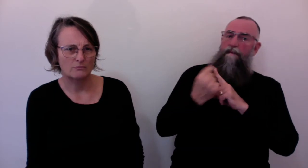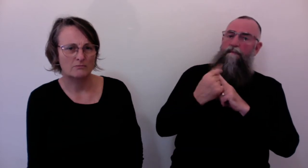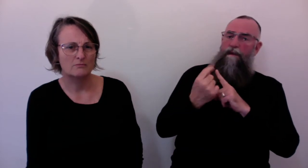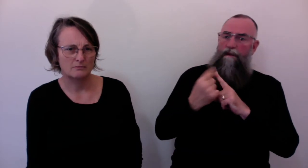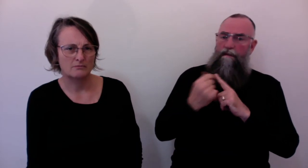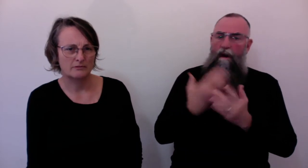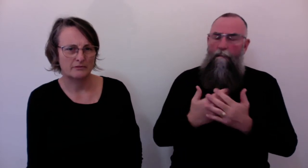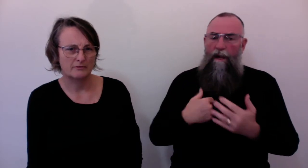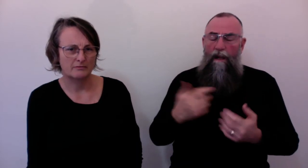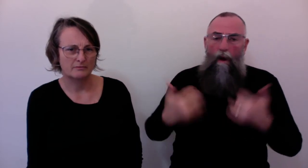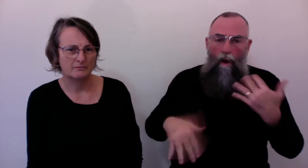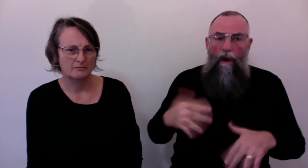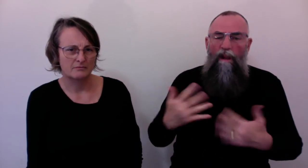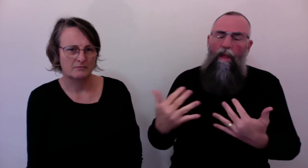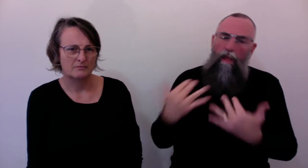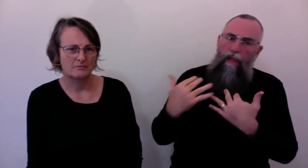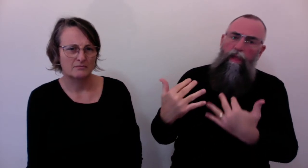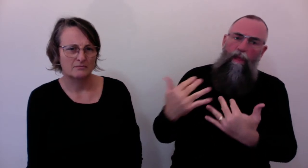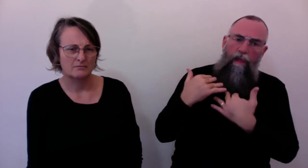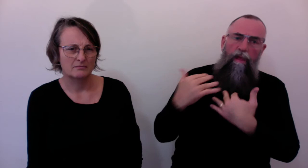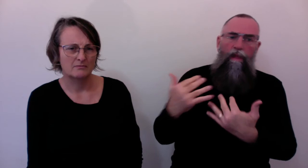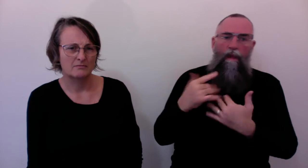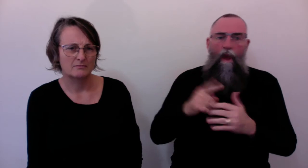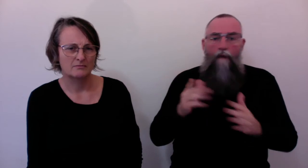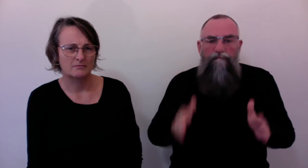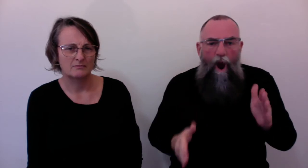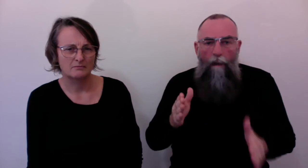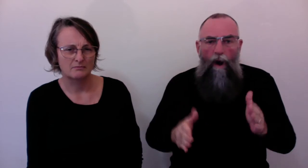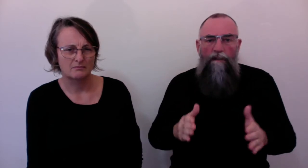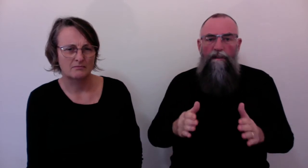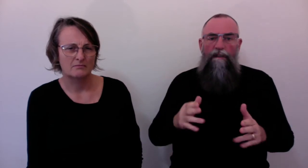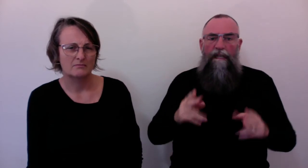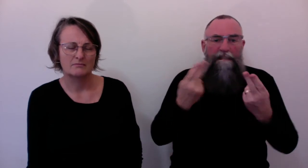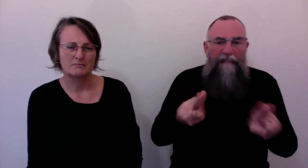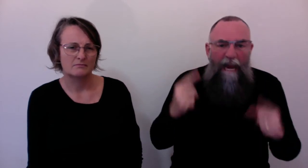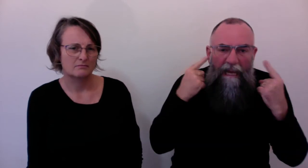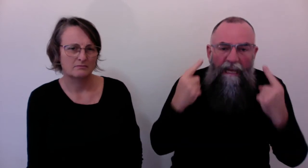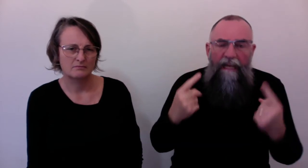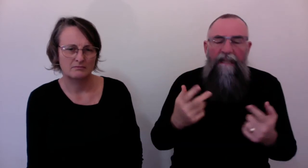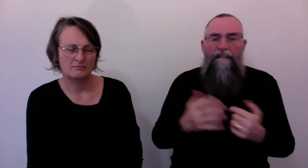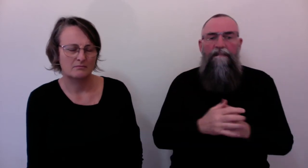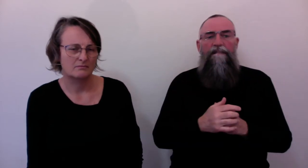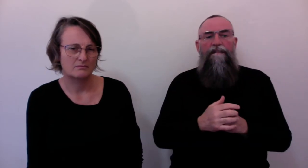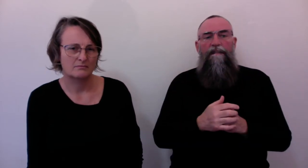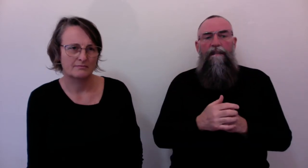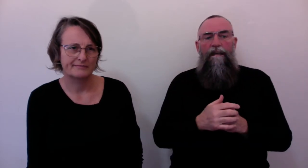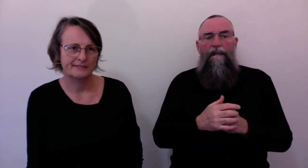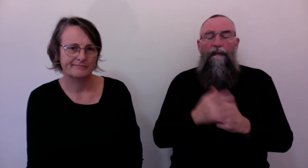and just a lot of names, like robot, dead ears, that kind of thing. So in high school, it was really